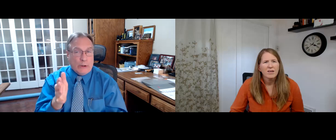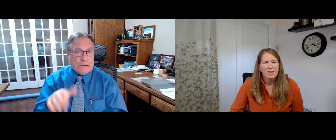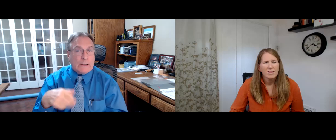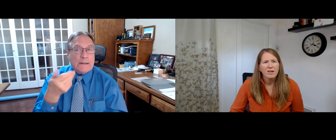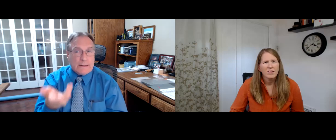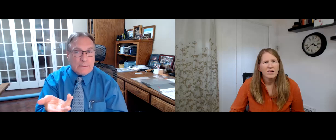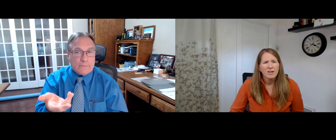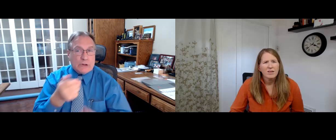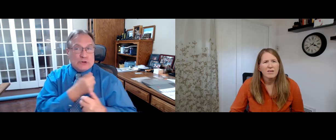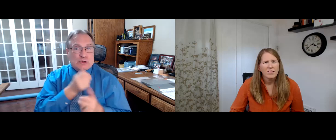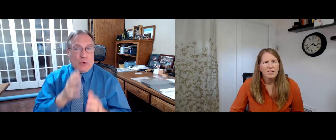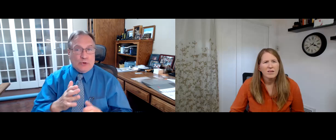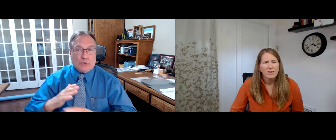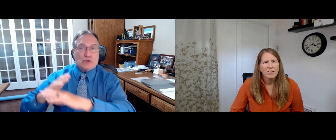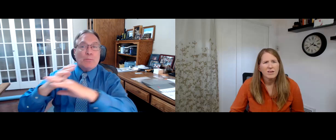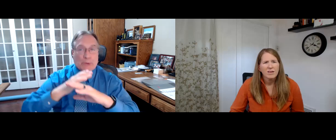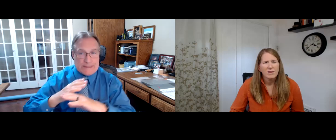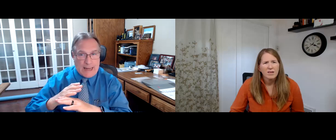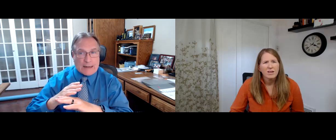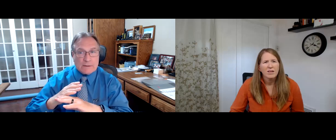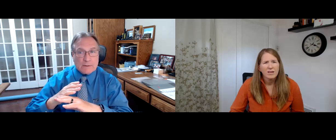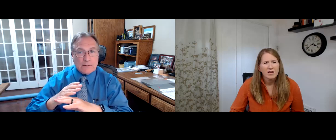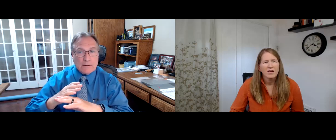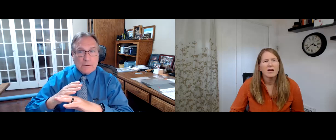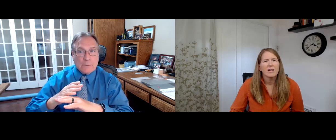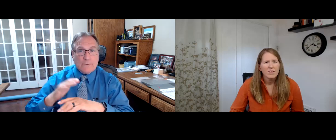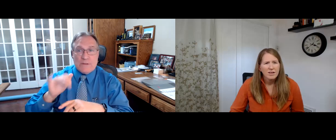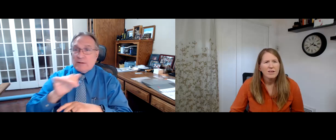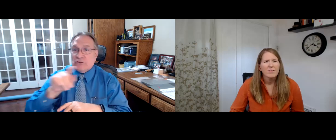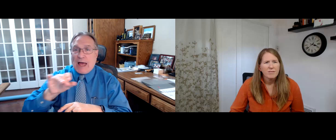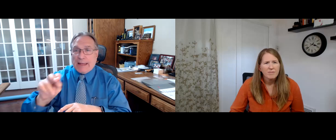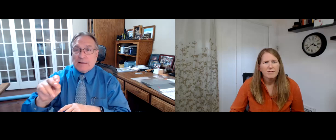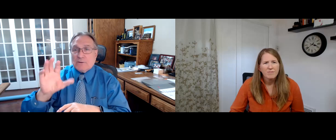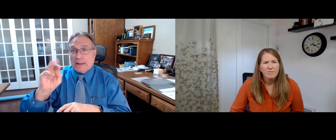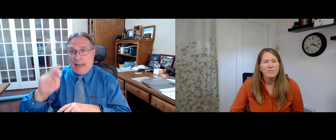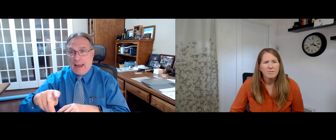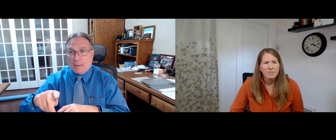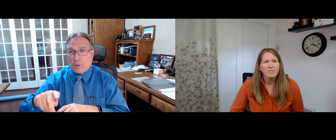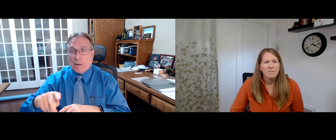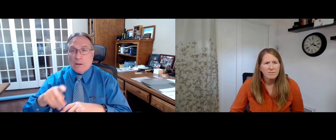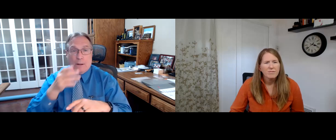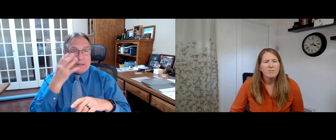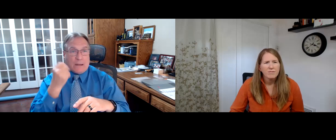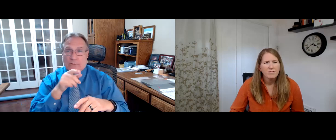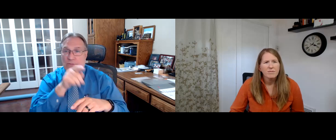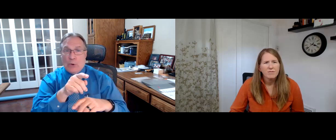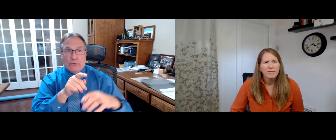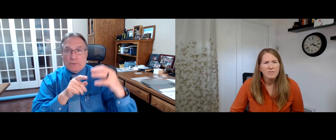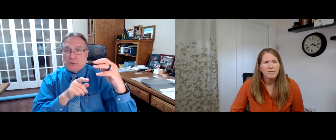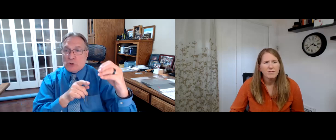would give soldiers to protect the Zion's camp, because those